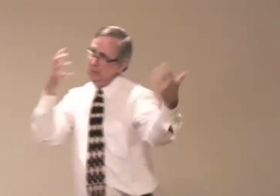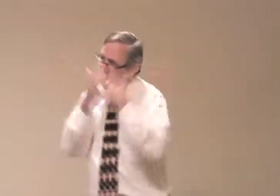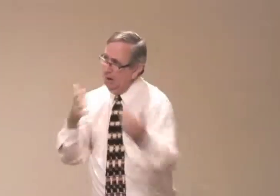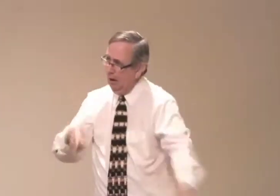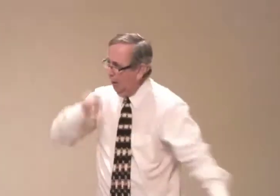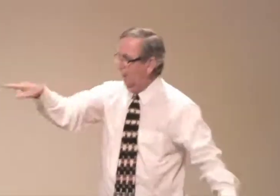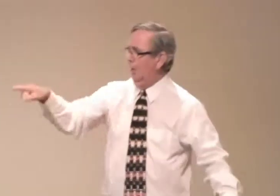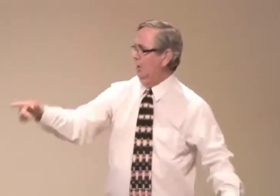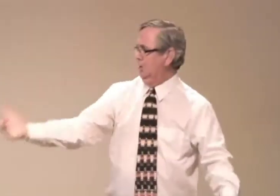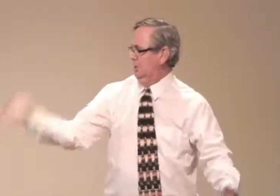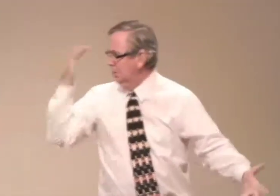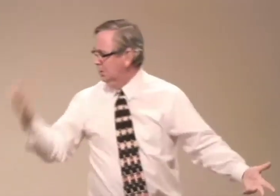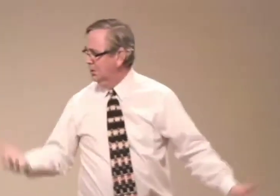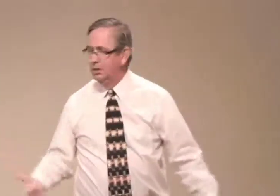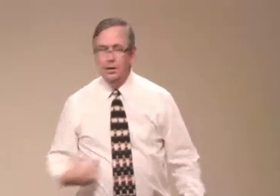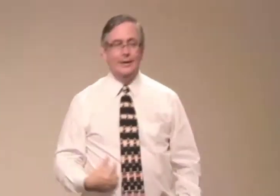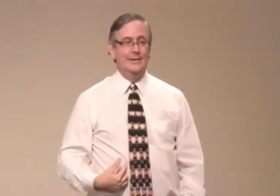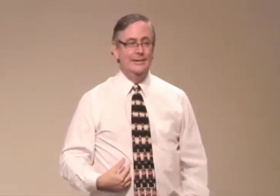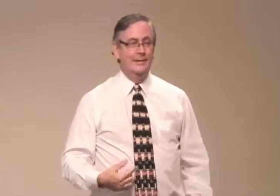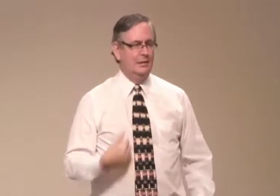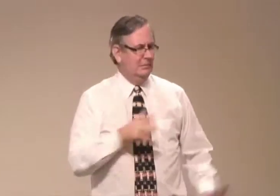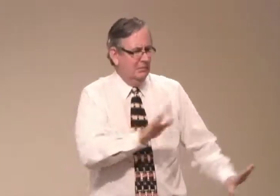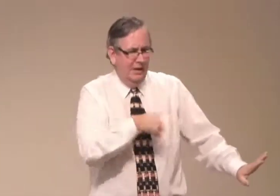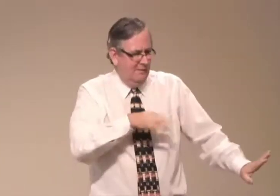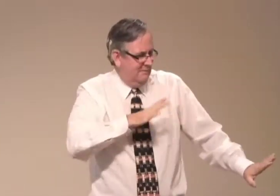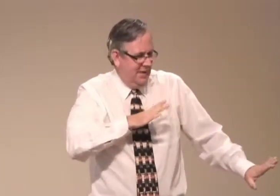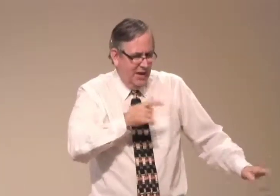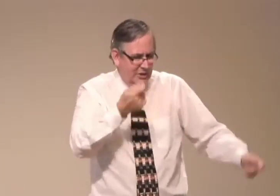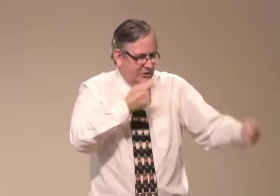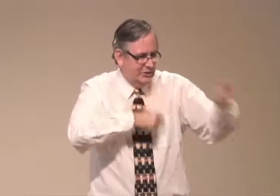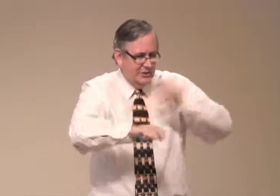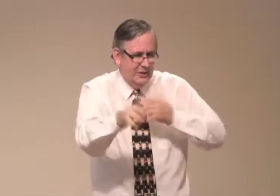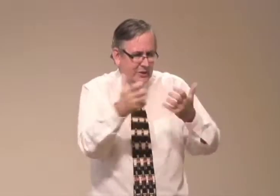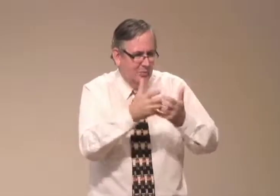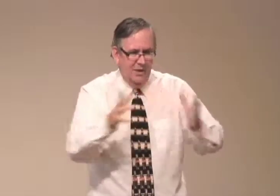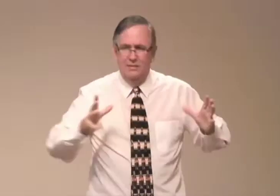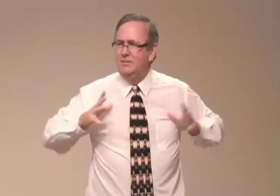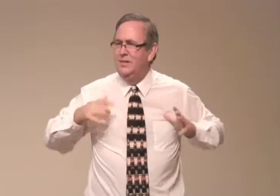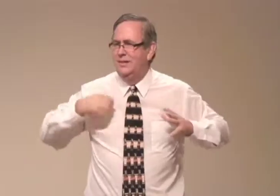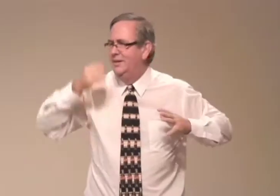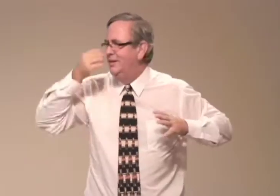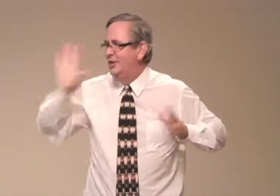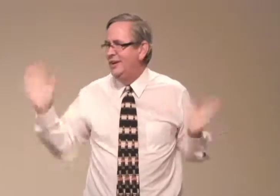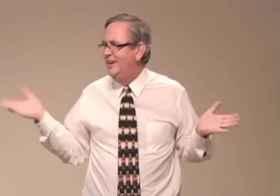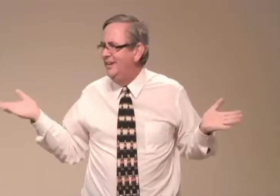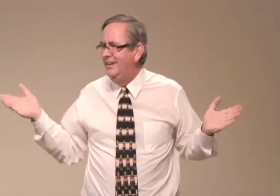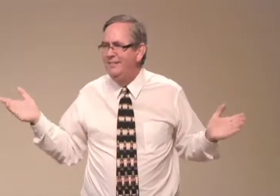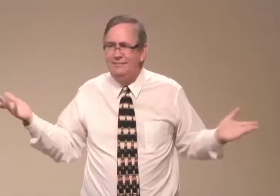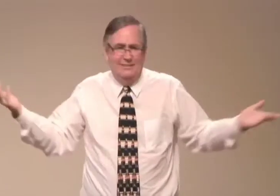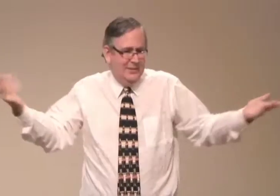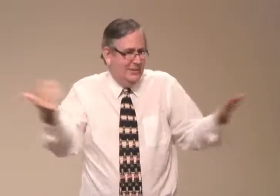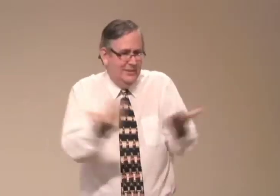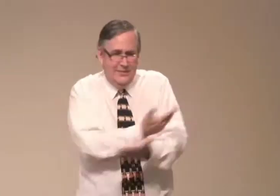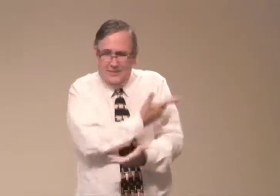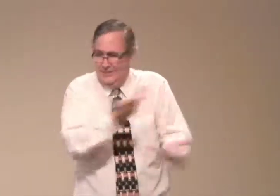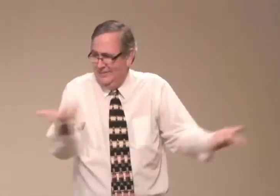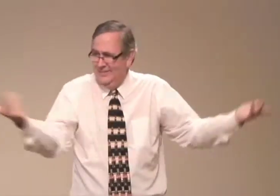We've done everything together. I had my work to be my roommate. And I said, Well, we can ask for a switch. I don't care.